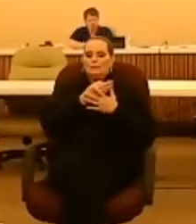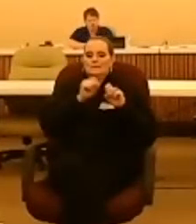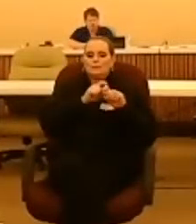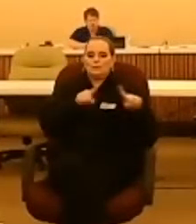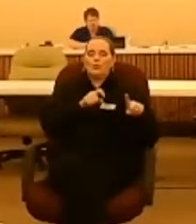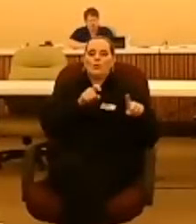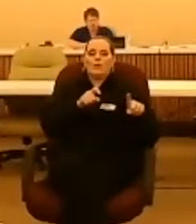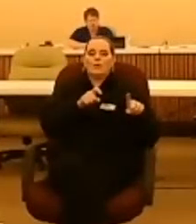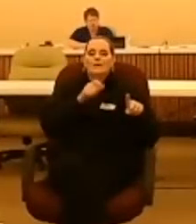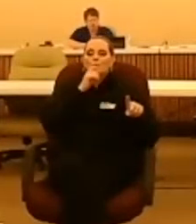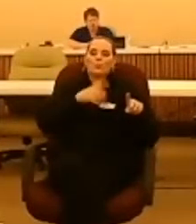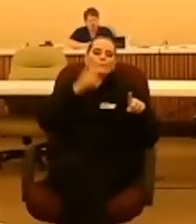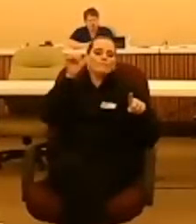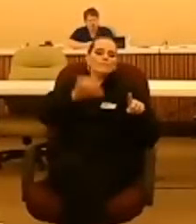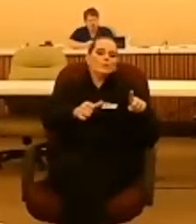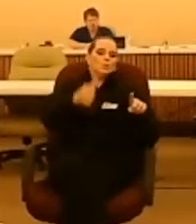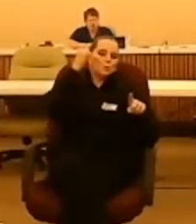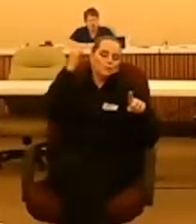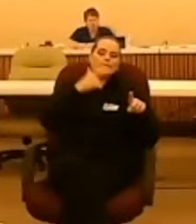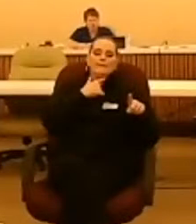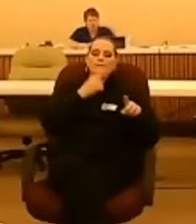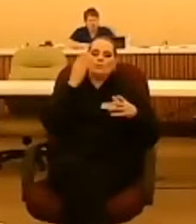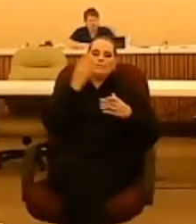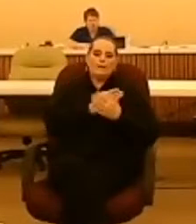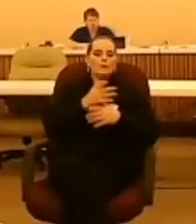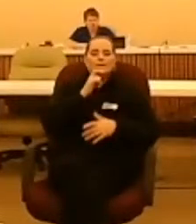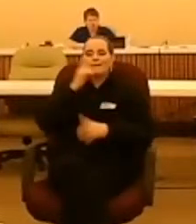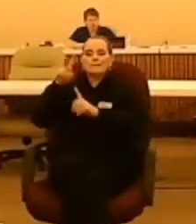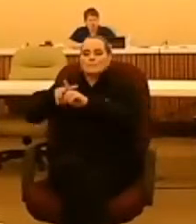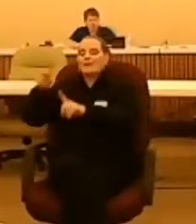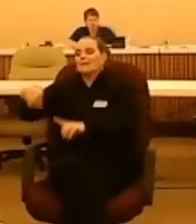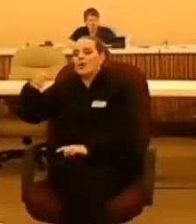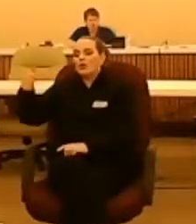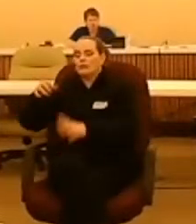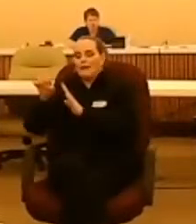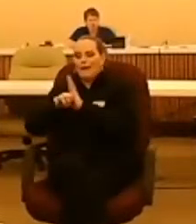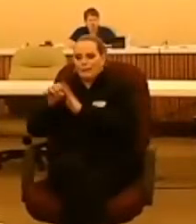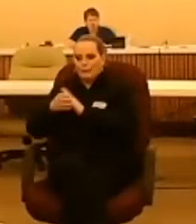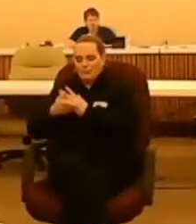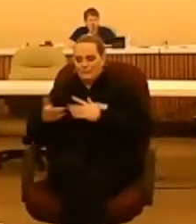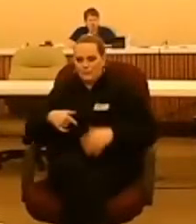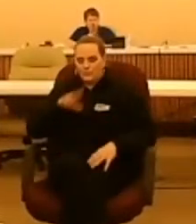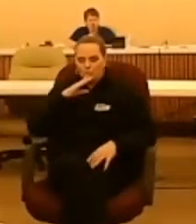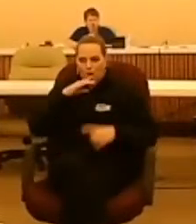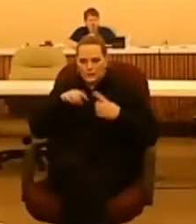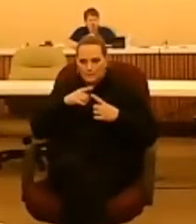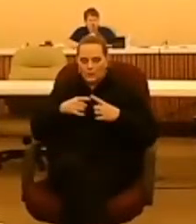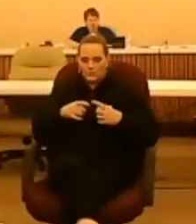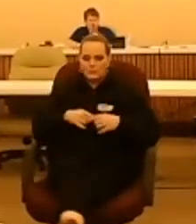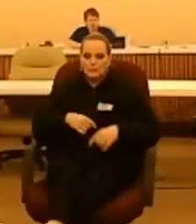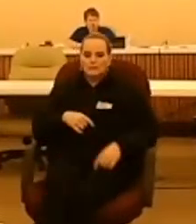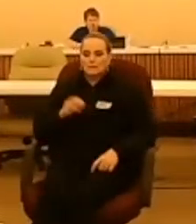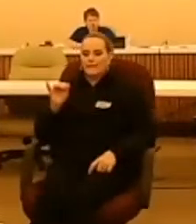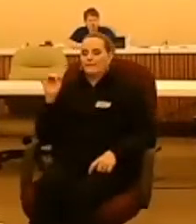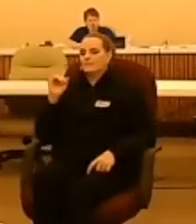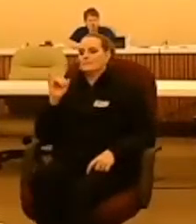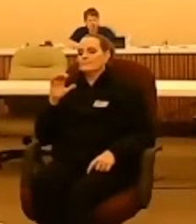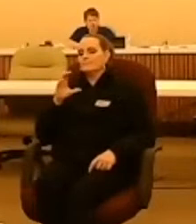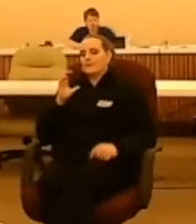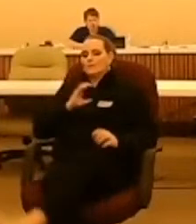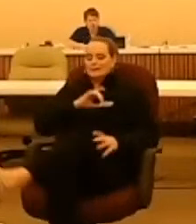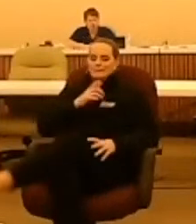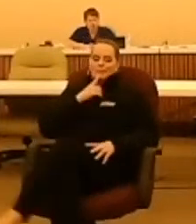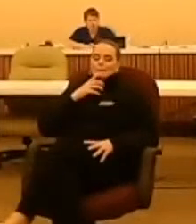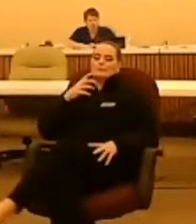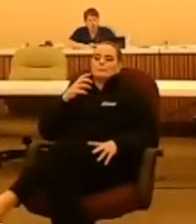doesn't apply to the other kind of ethical things that we talked about, where a citizen brings a complaint